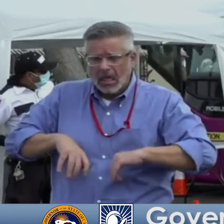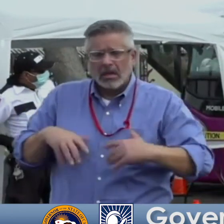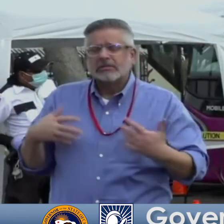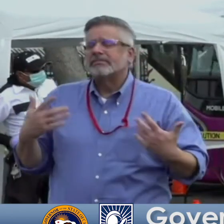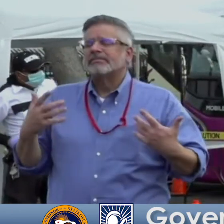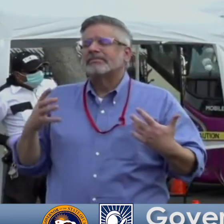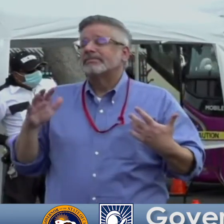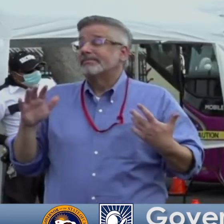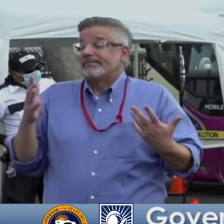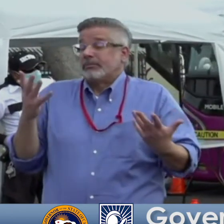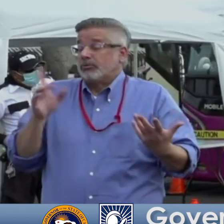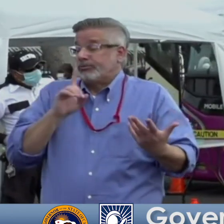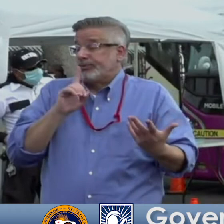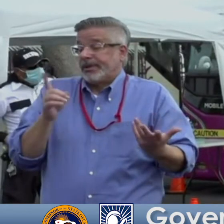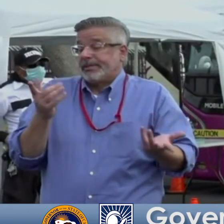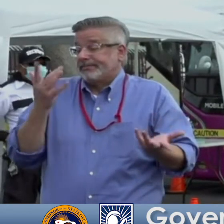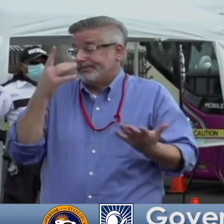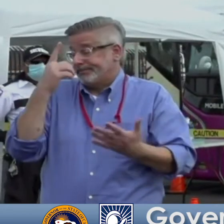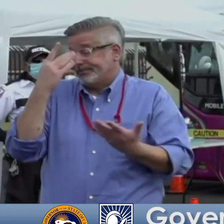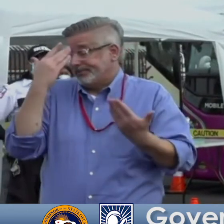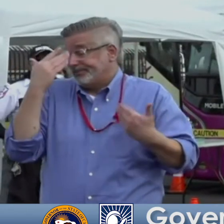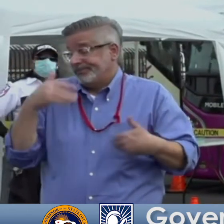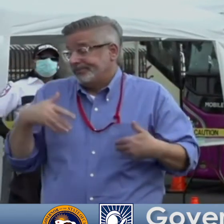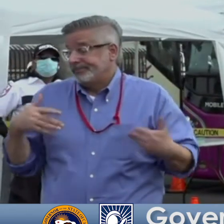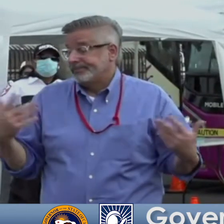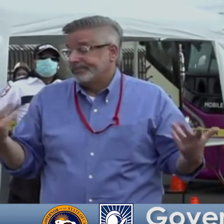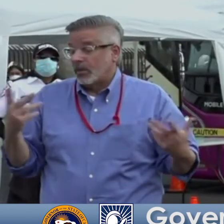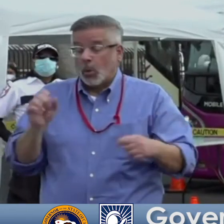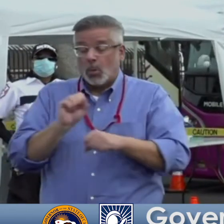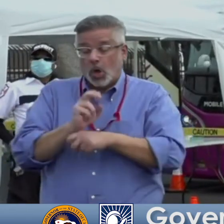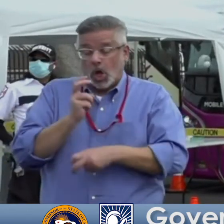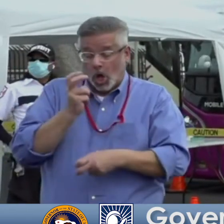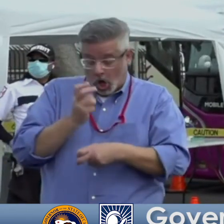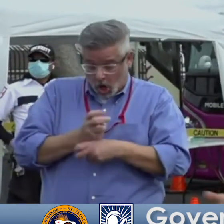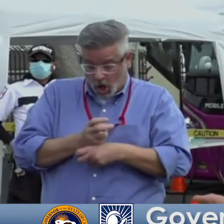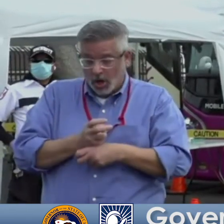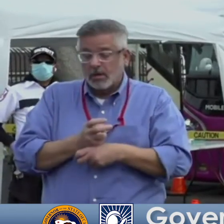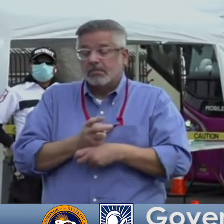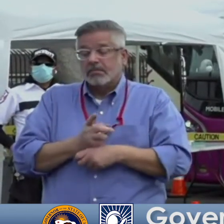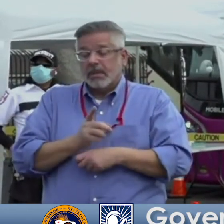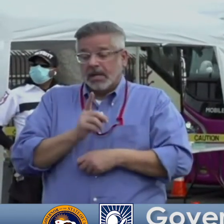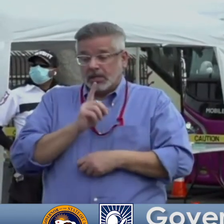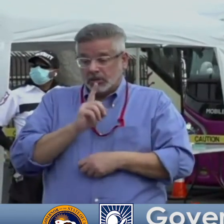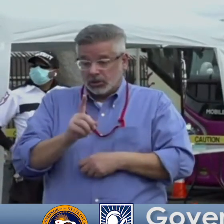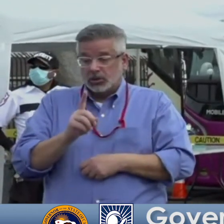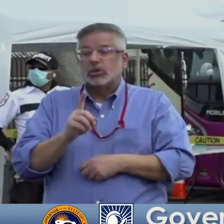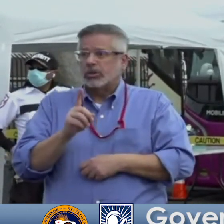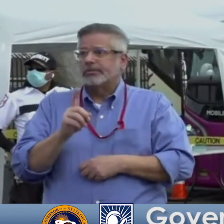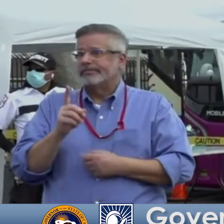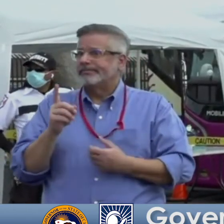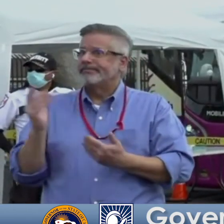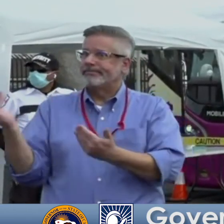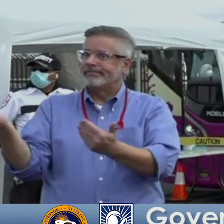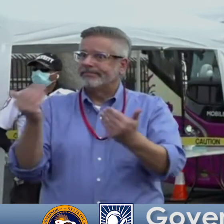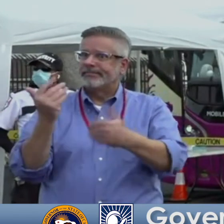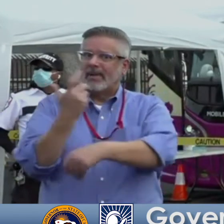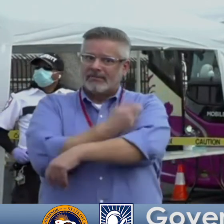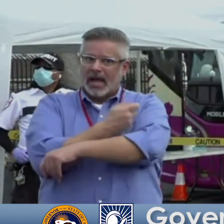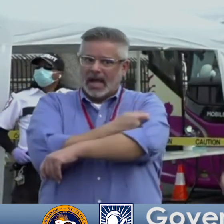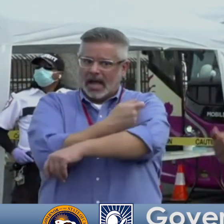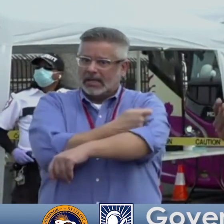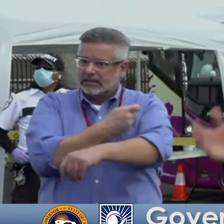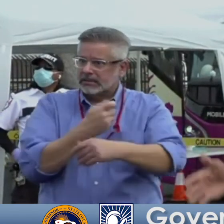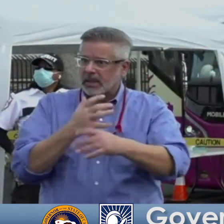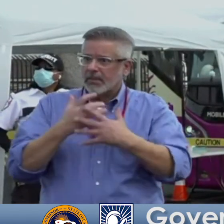frankly escapes us right now, but we are working hard to make sure that we get it, get people vaccinated as much as we can. And I would just